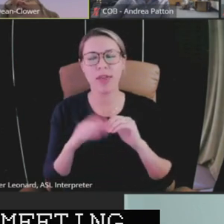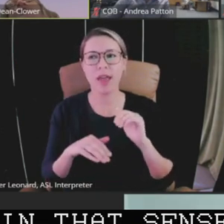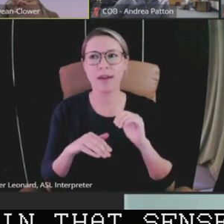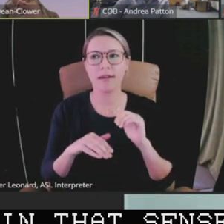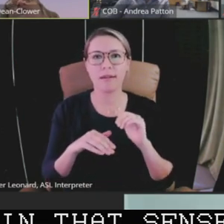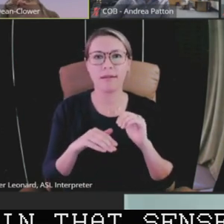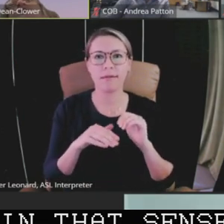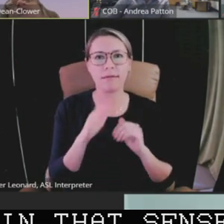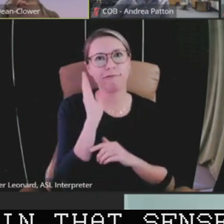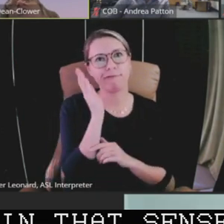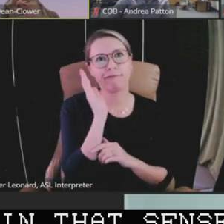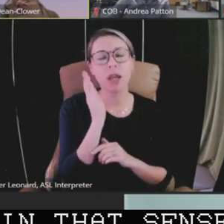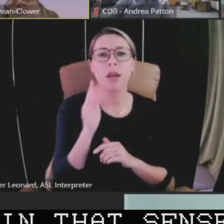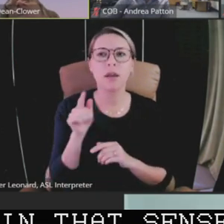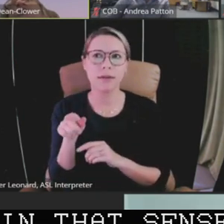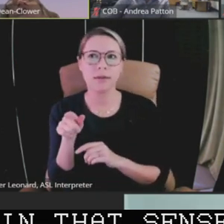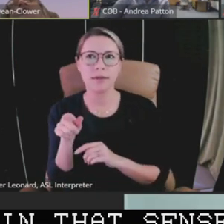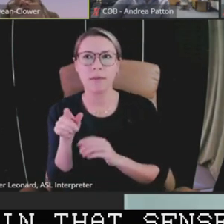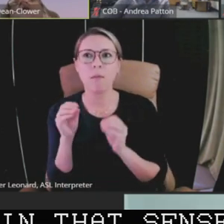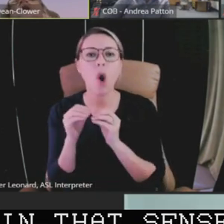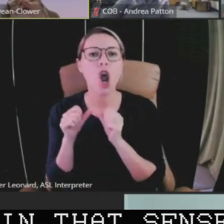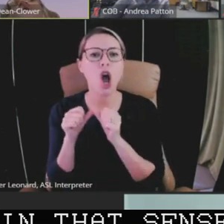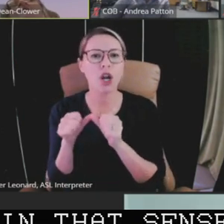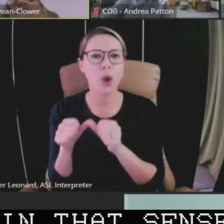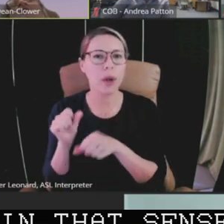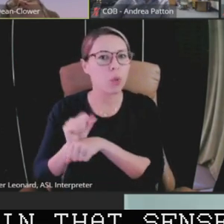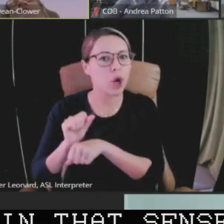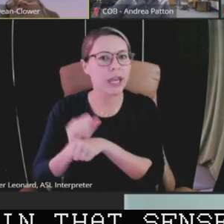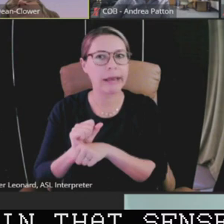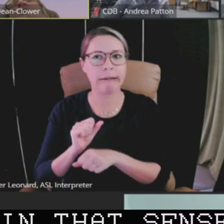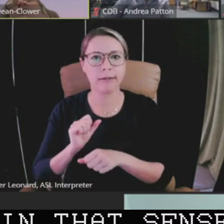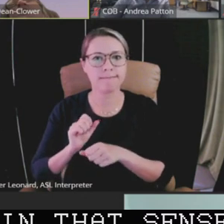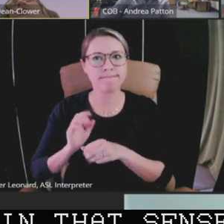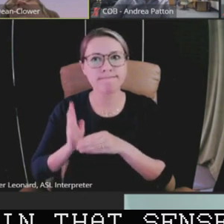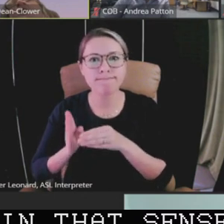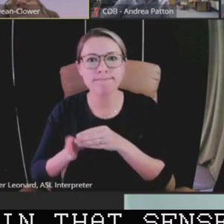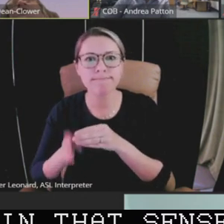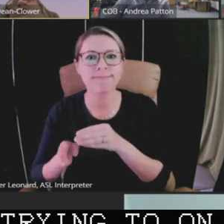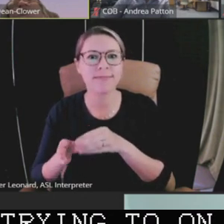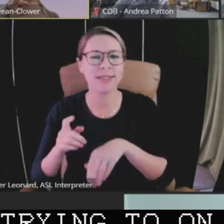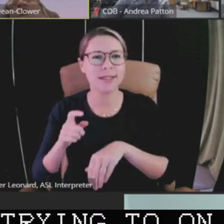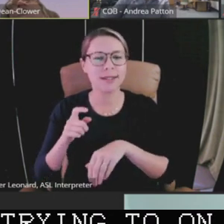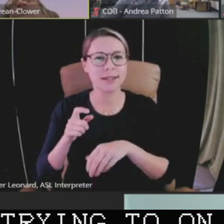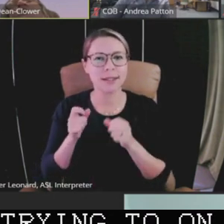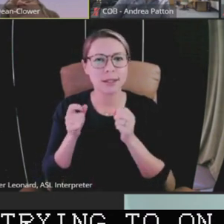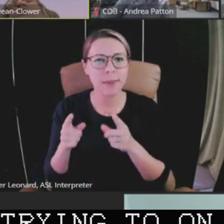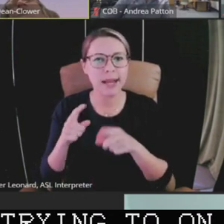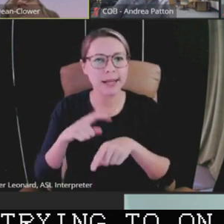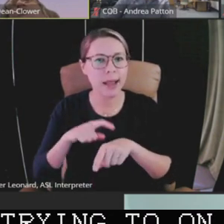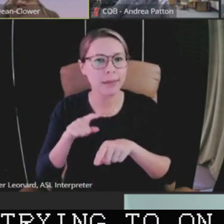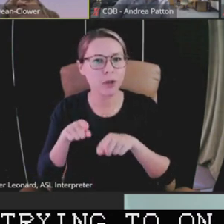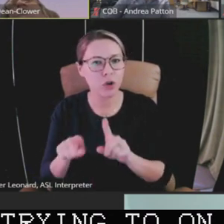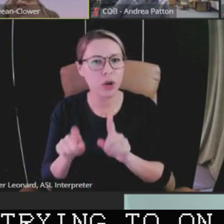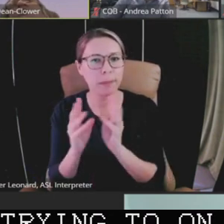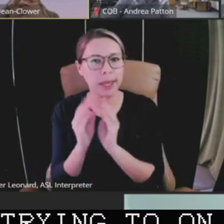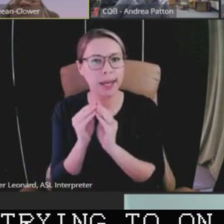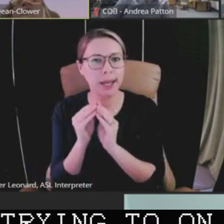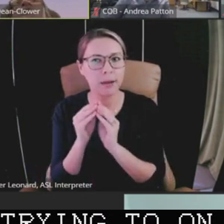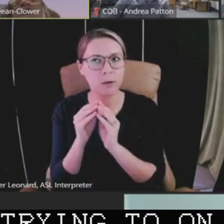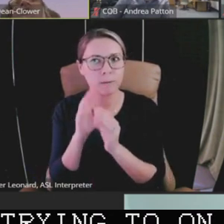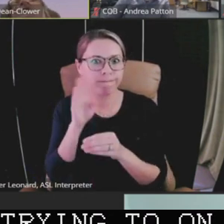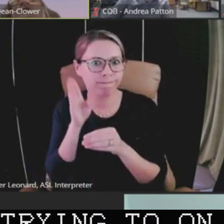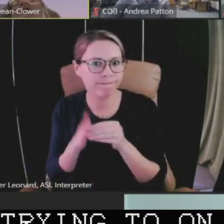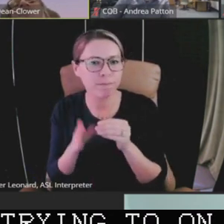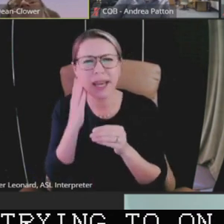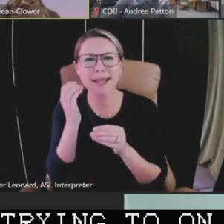on a more ongoing basis, I guess I would say, to carve out some time during the meeting, knowing folks' schedules are so busy,